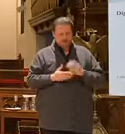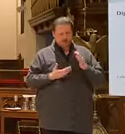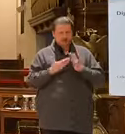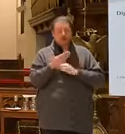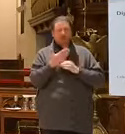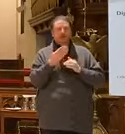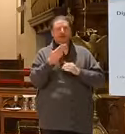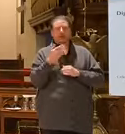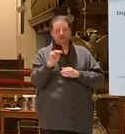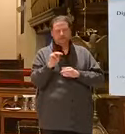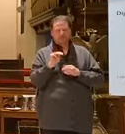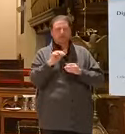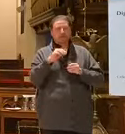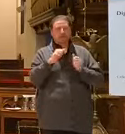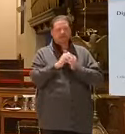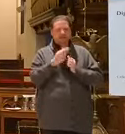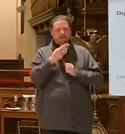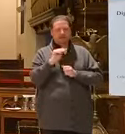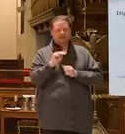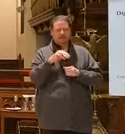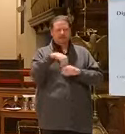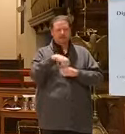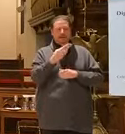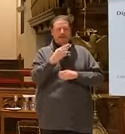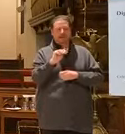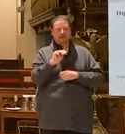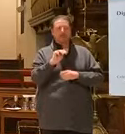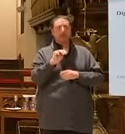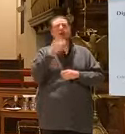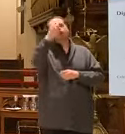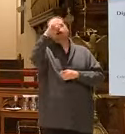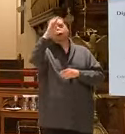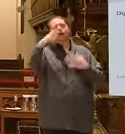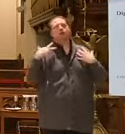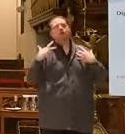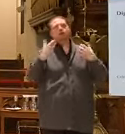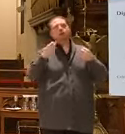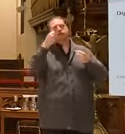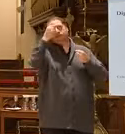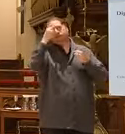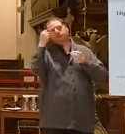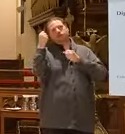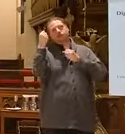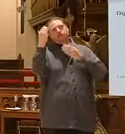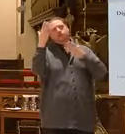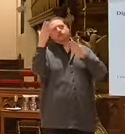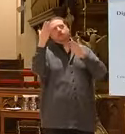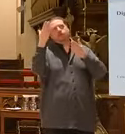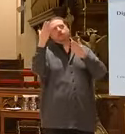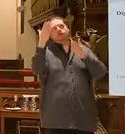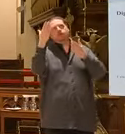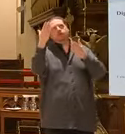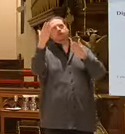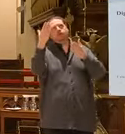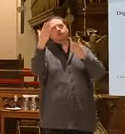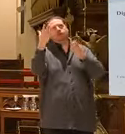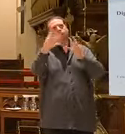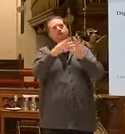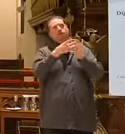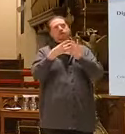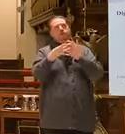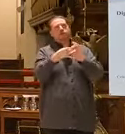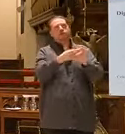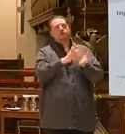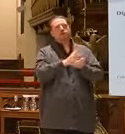Through him, with him, and in him, O God, almighty Father, in the